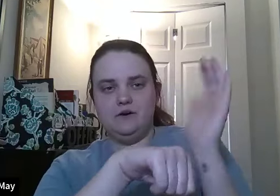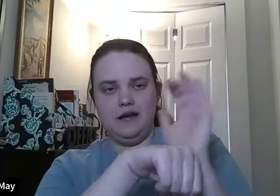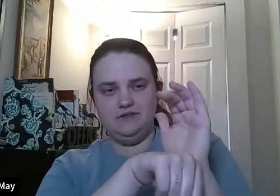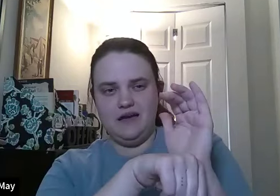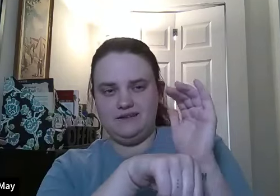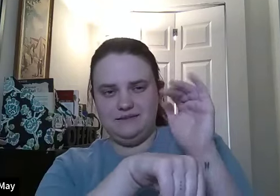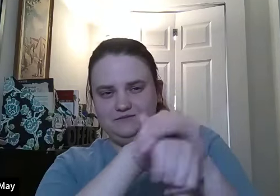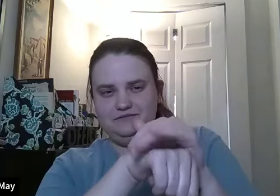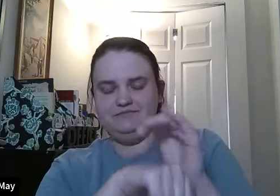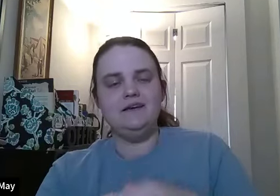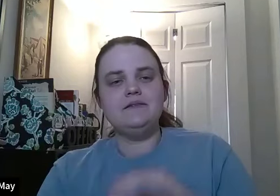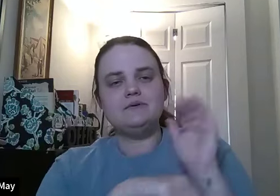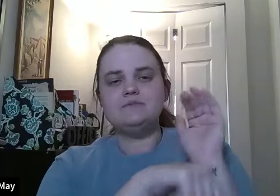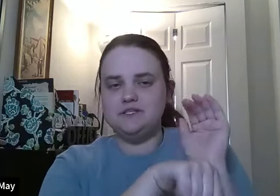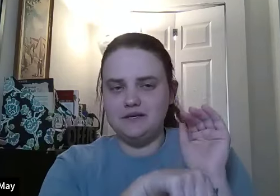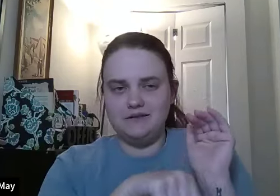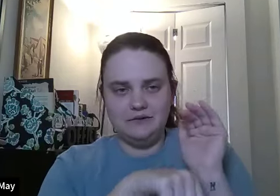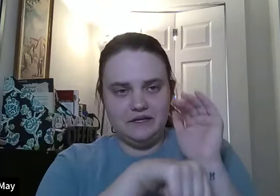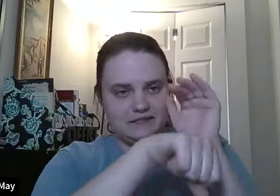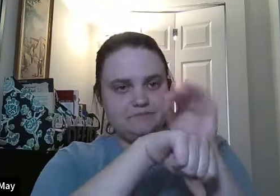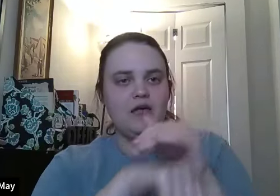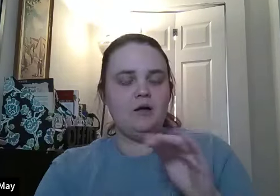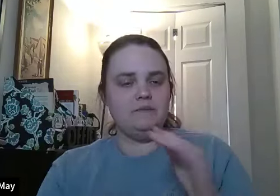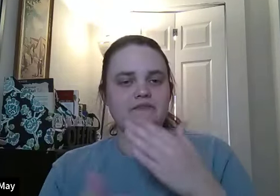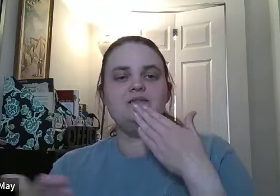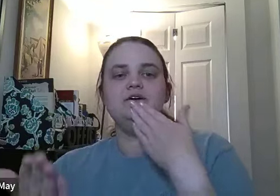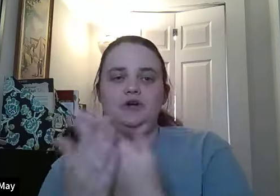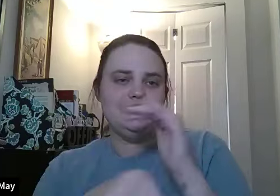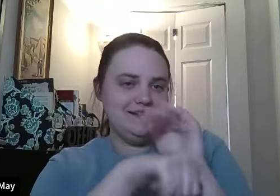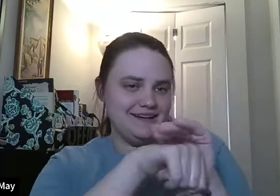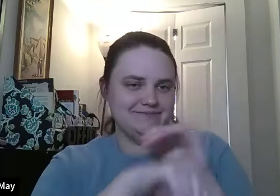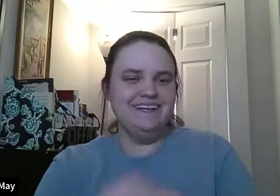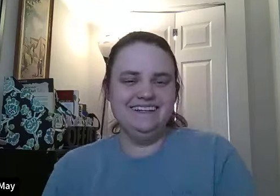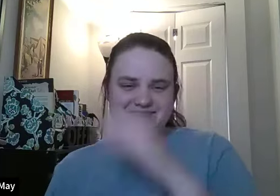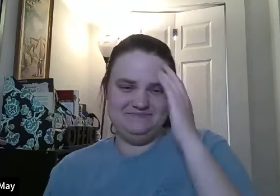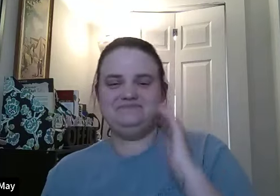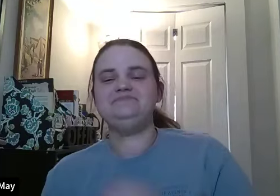I do that because that was me just being a little lazy. I'll admit that. Good night.